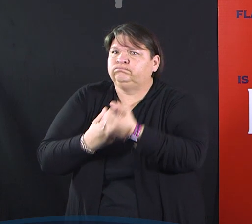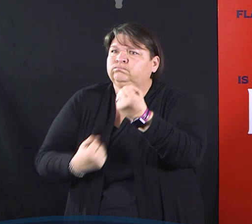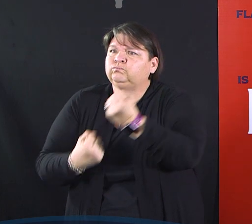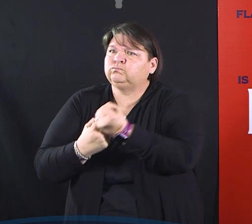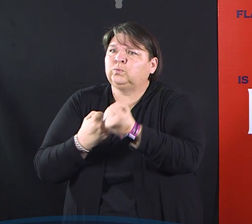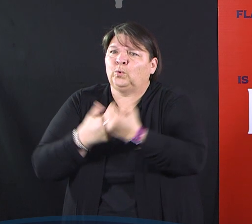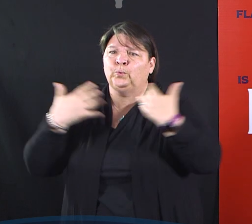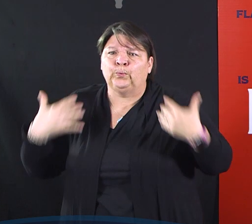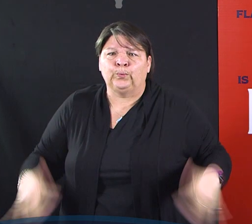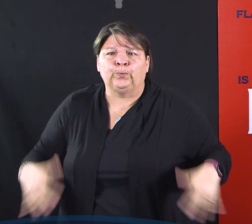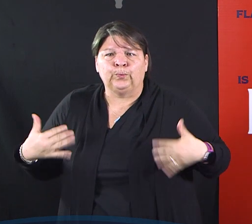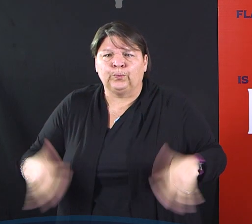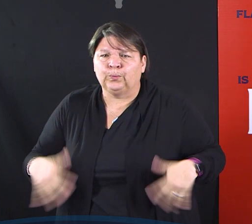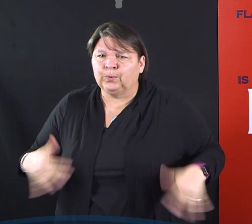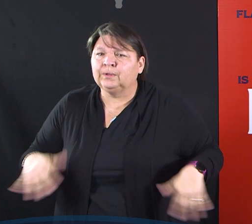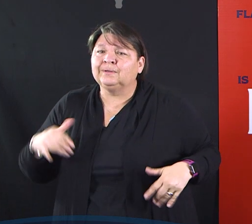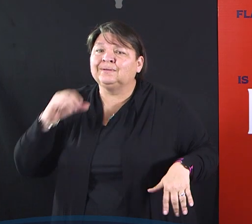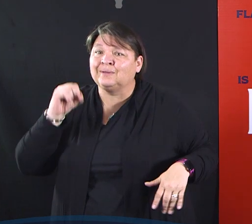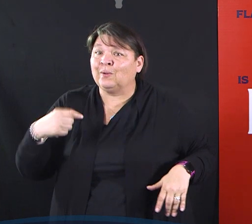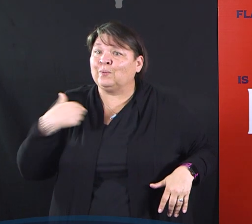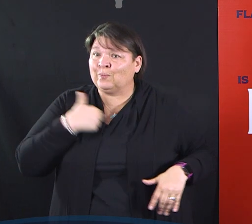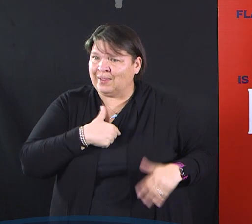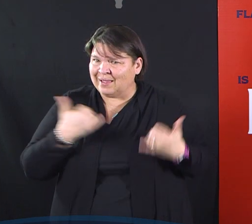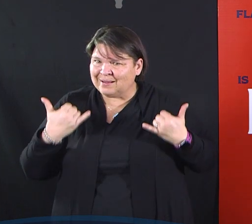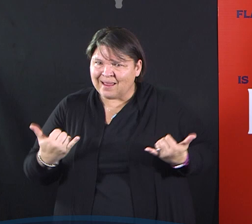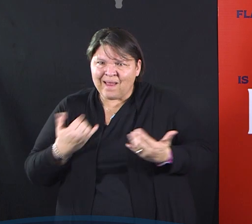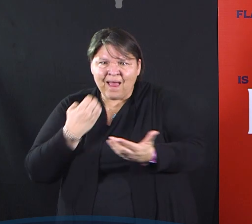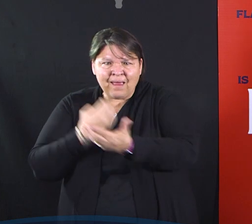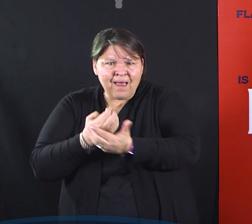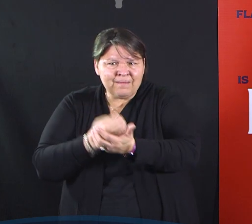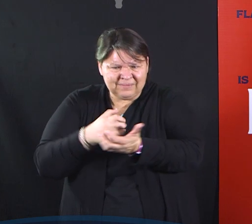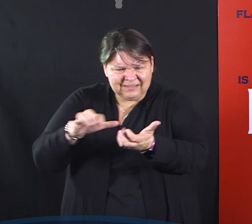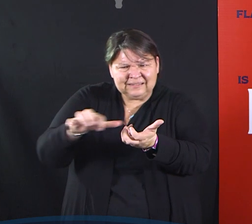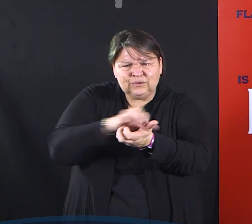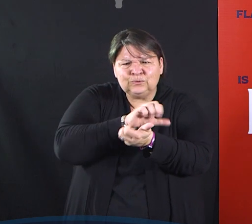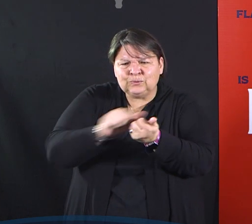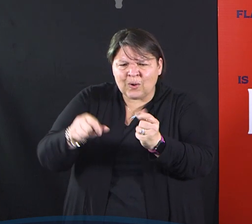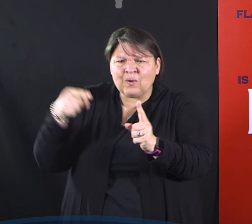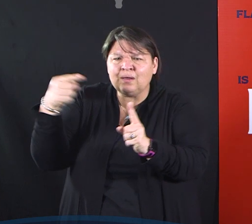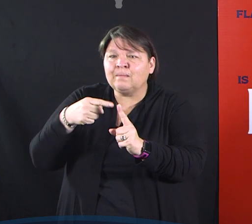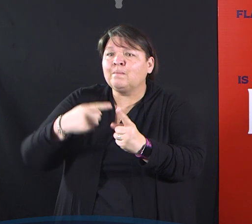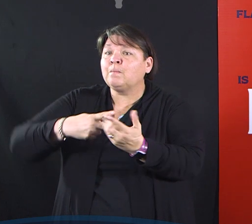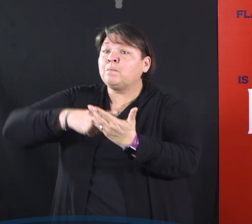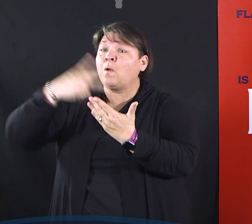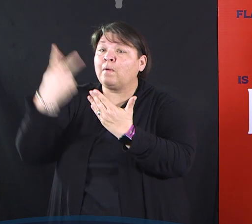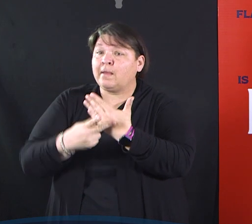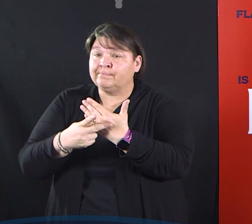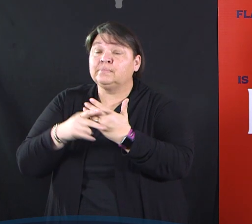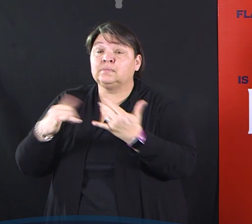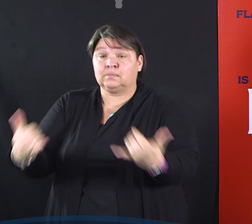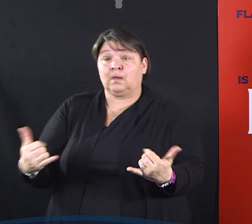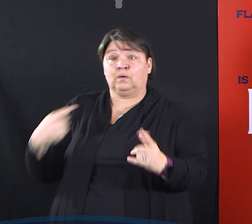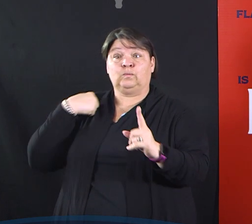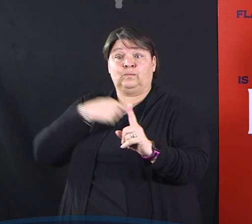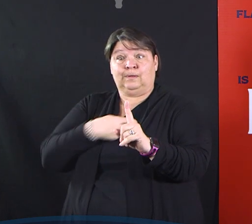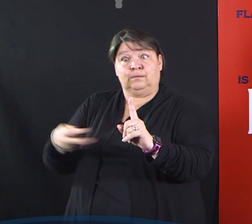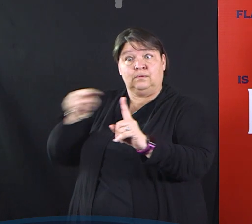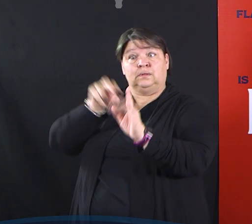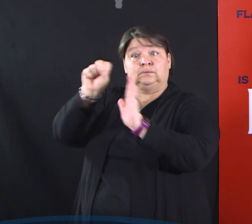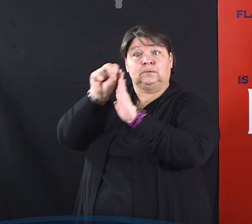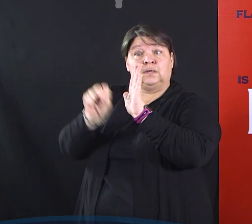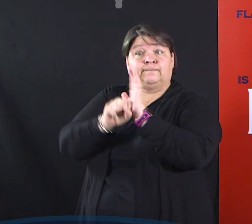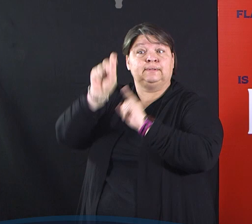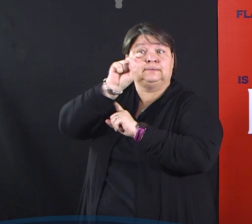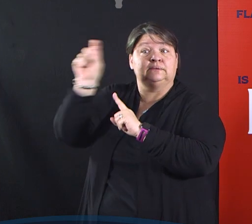Administration's Economic Injury Disaster Loan Program. As you know, the state of Texas became eligible for these funds last